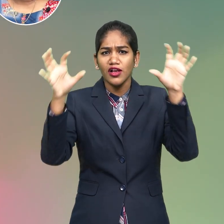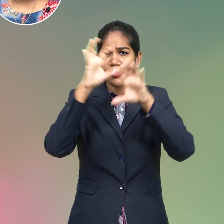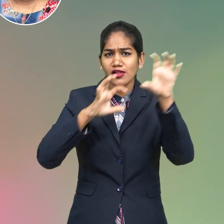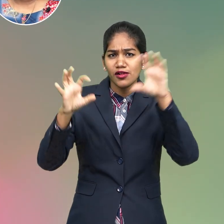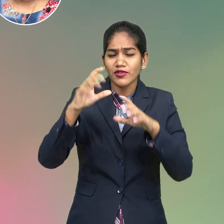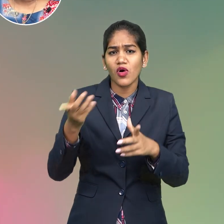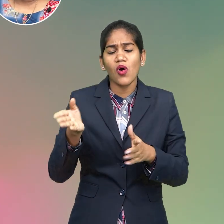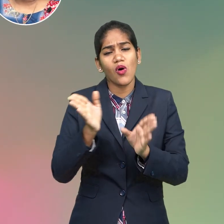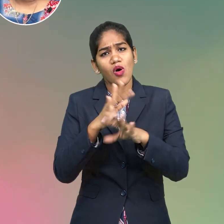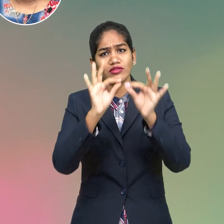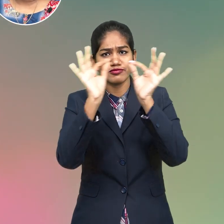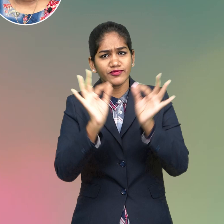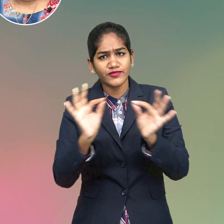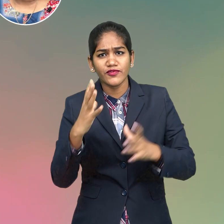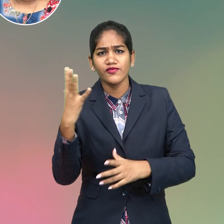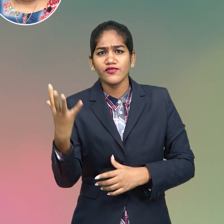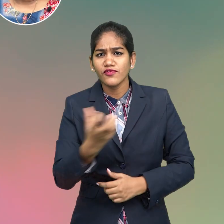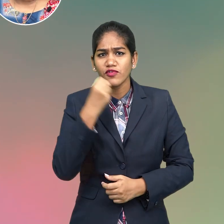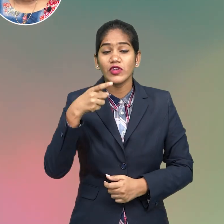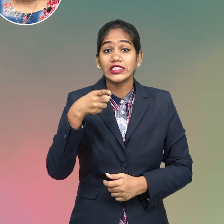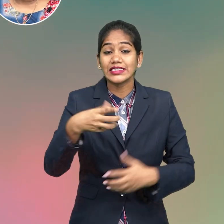found over this latitude.